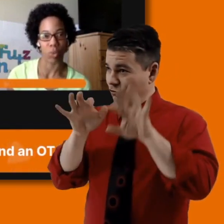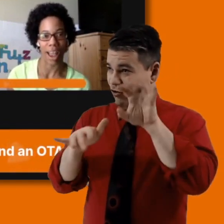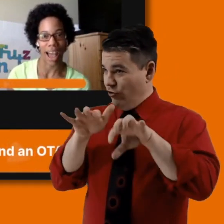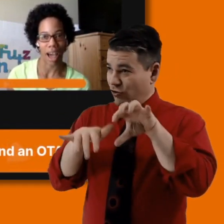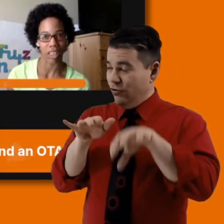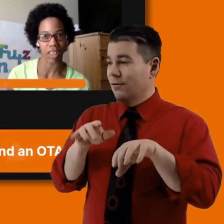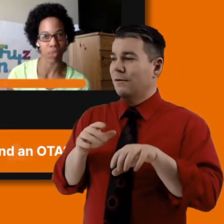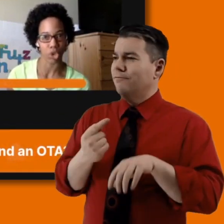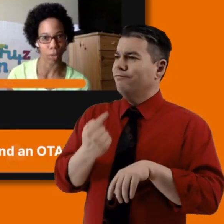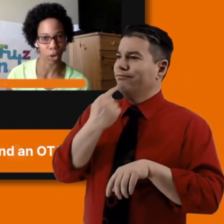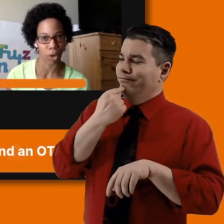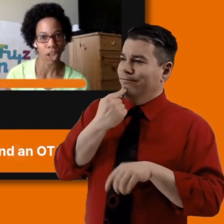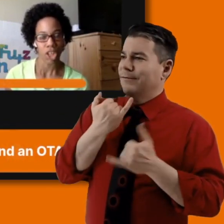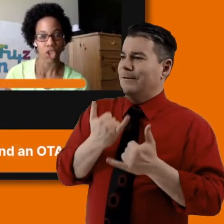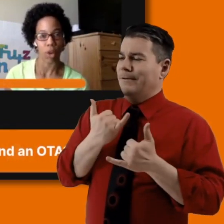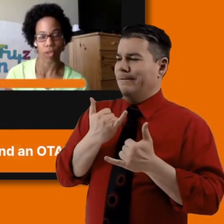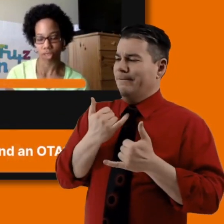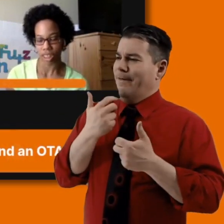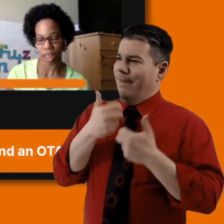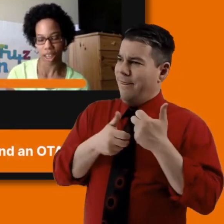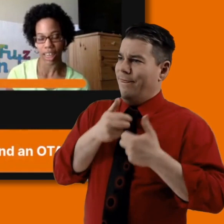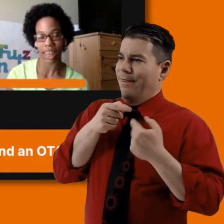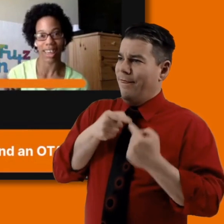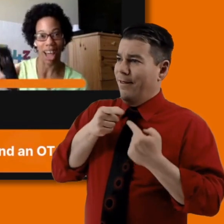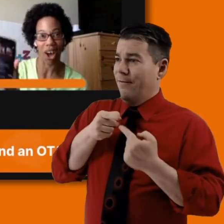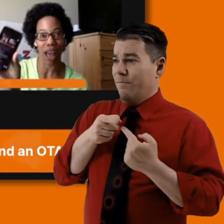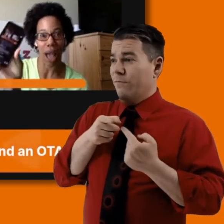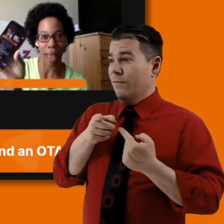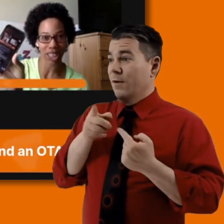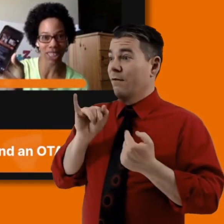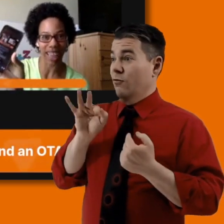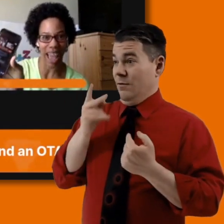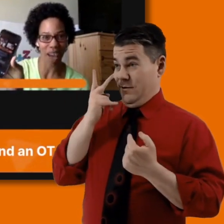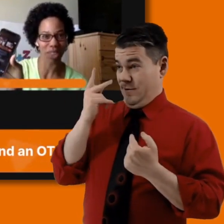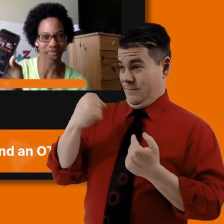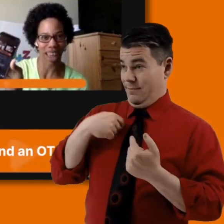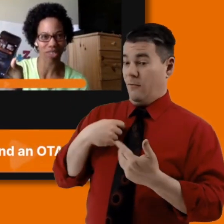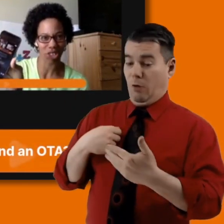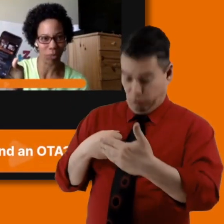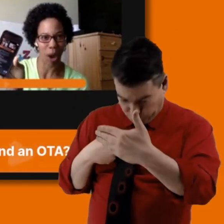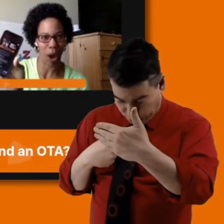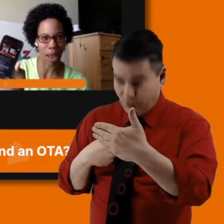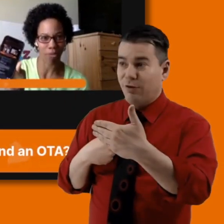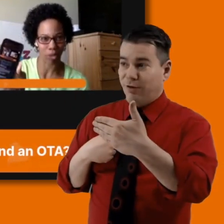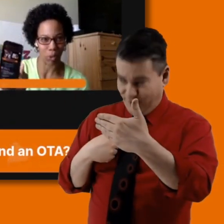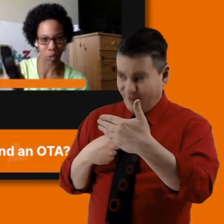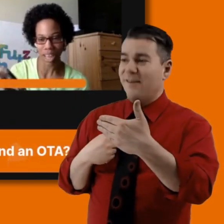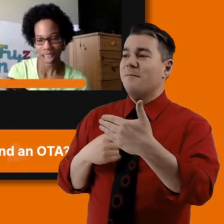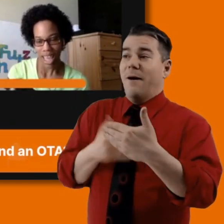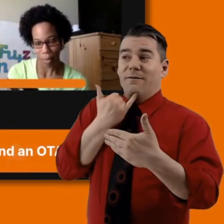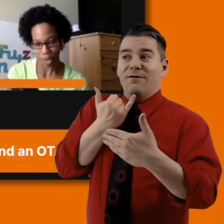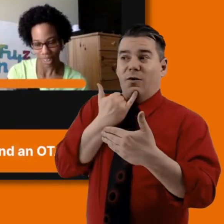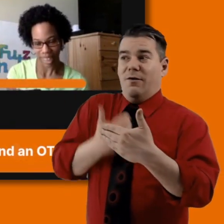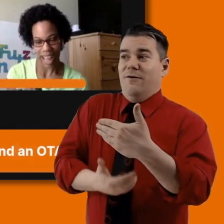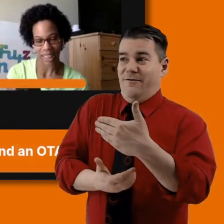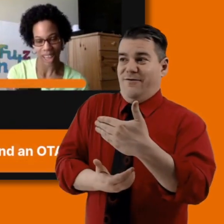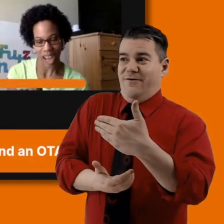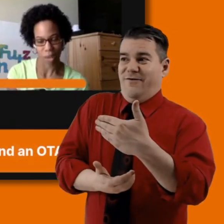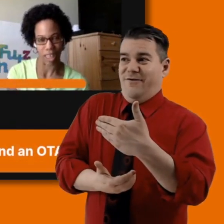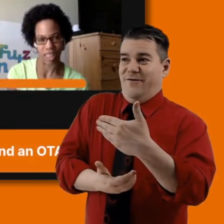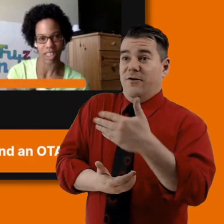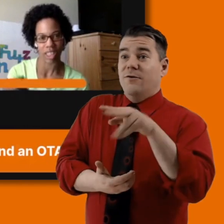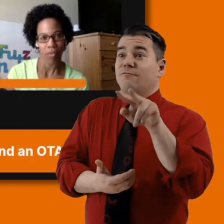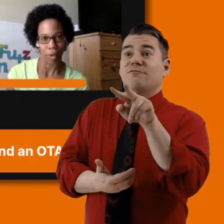Unfortunately, we're having some trouble. So if you see me looking down, I actually have the live stream on my phone and I'm looking at